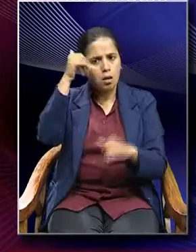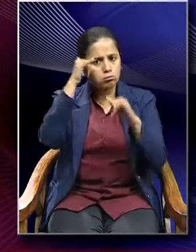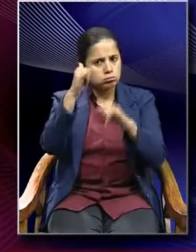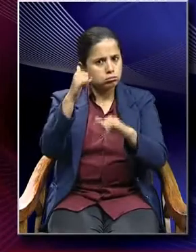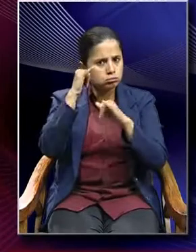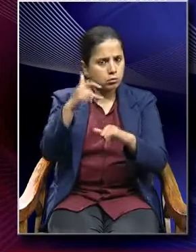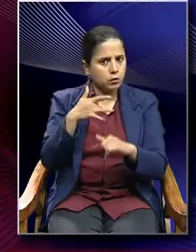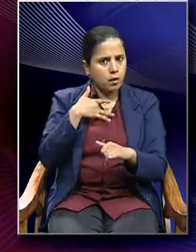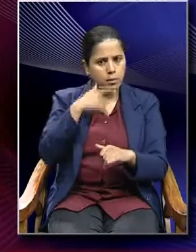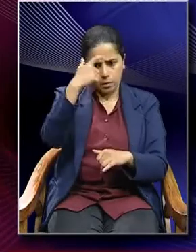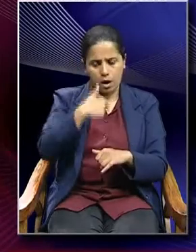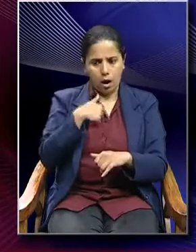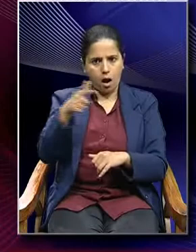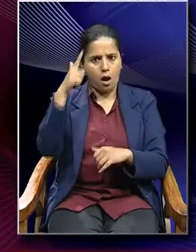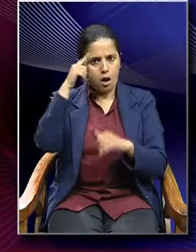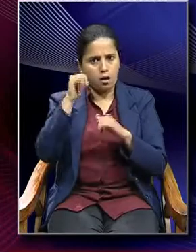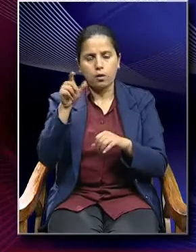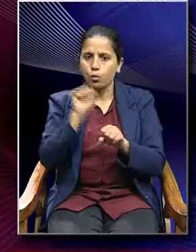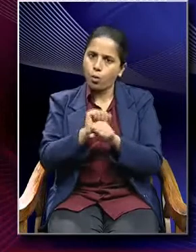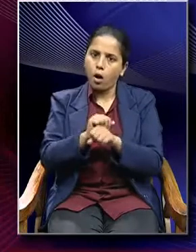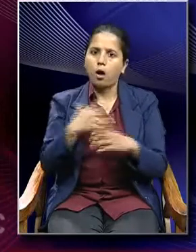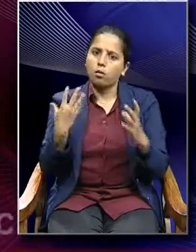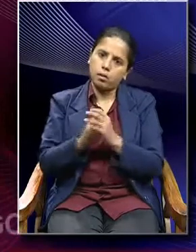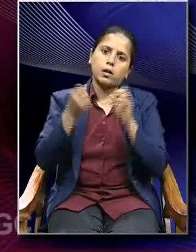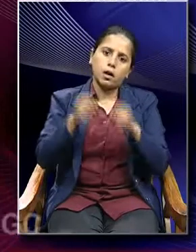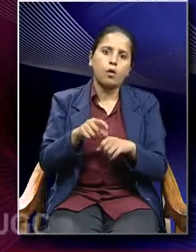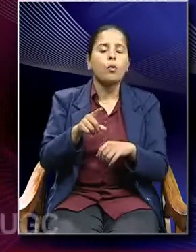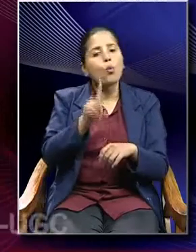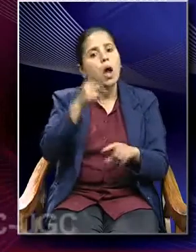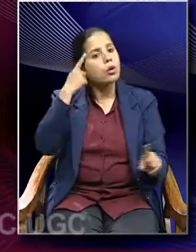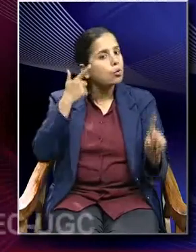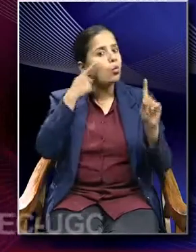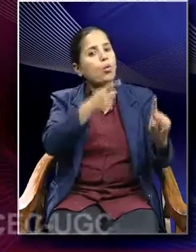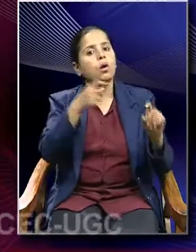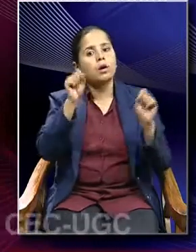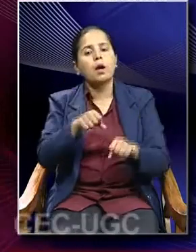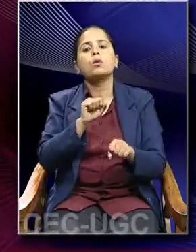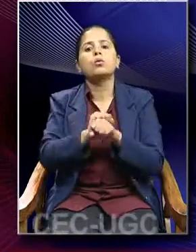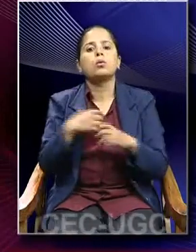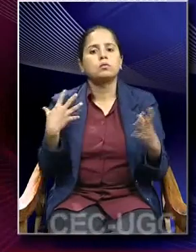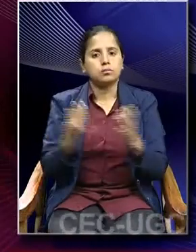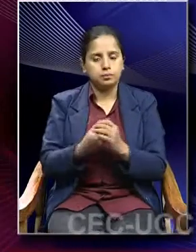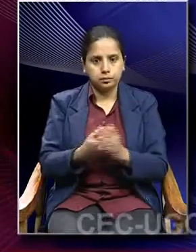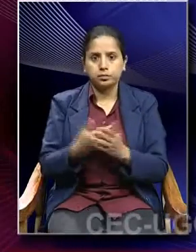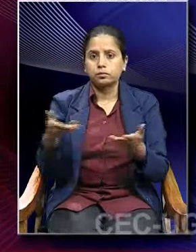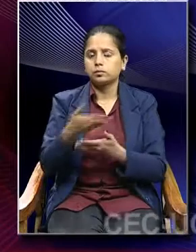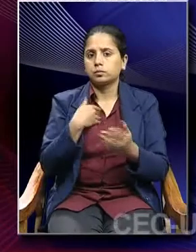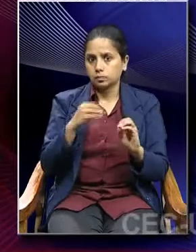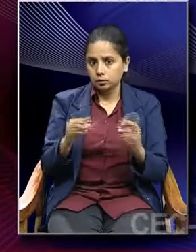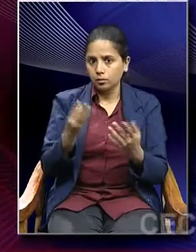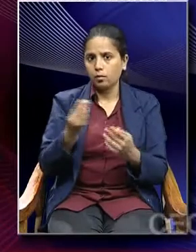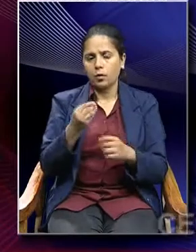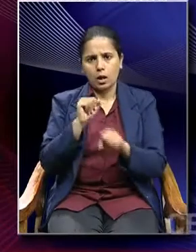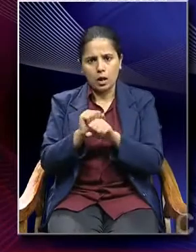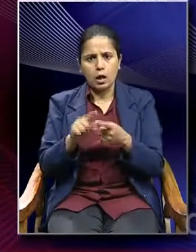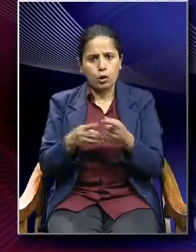individuals who are able to work together for a common goal. So we come together, we start doing certain